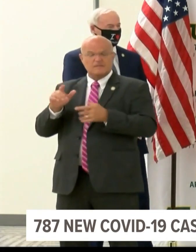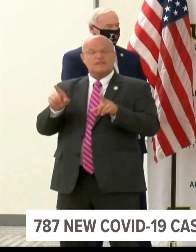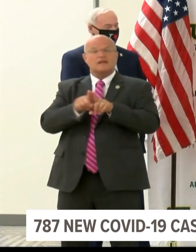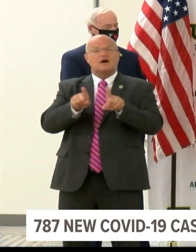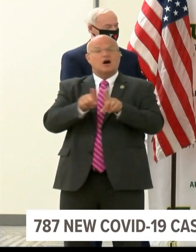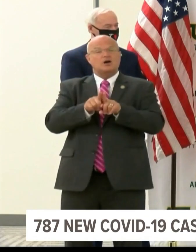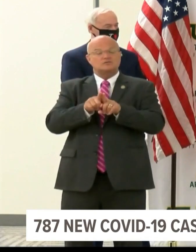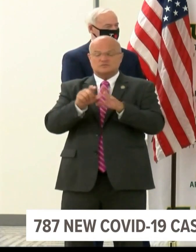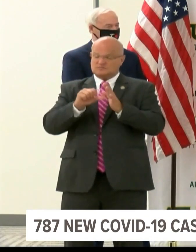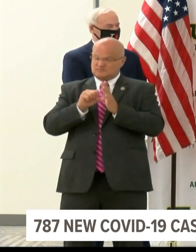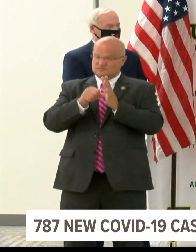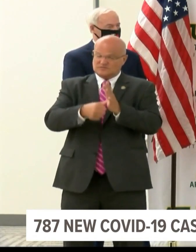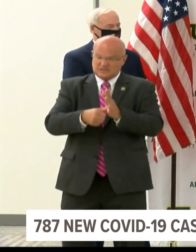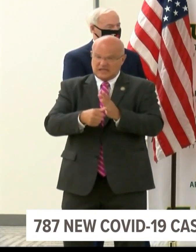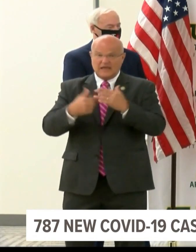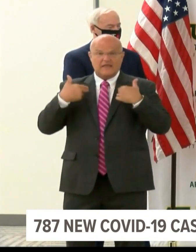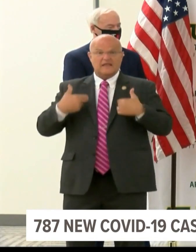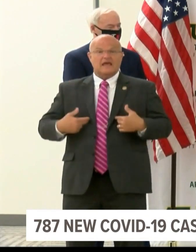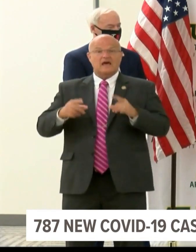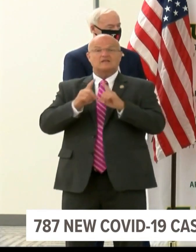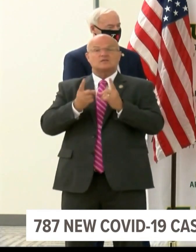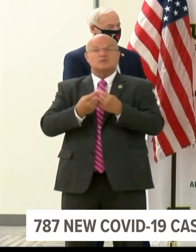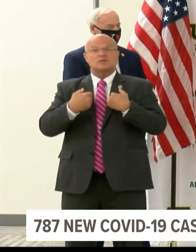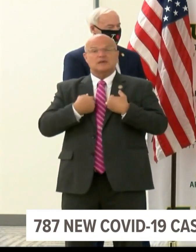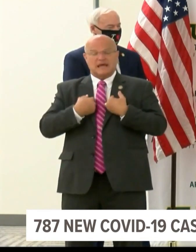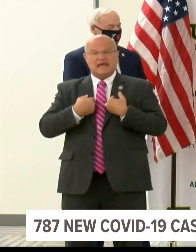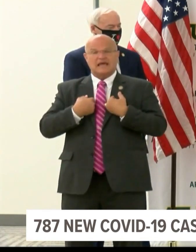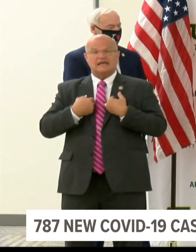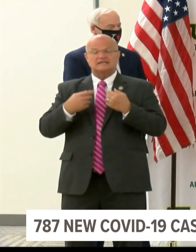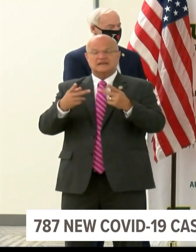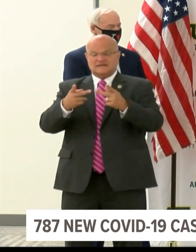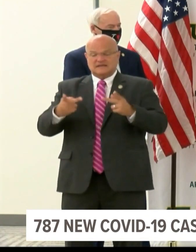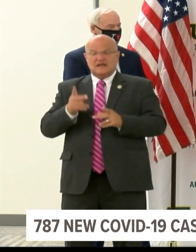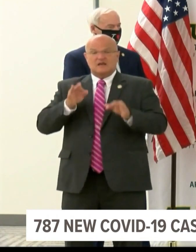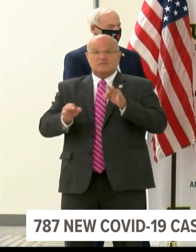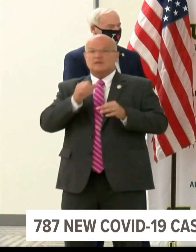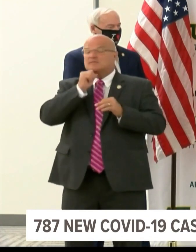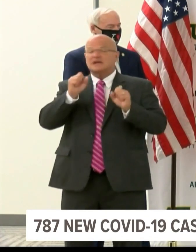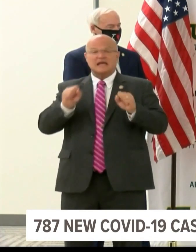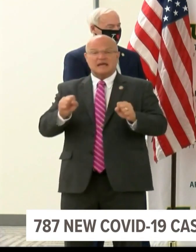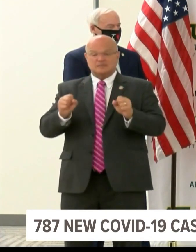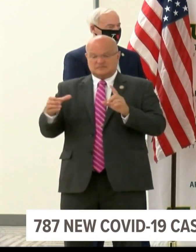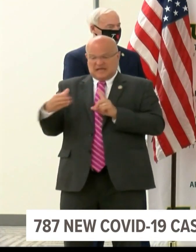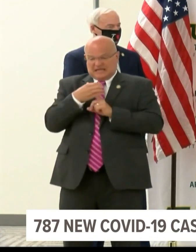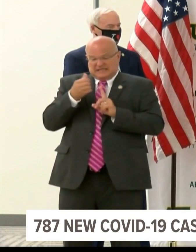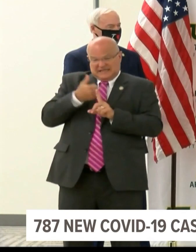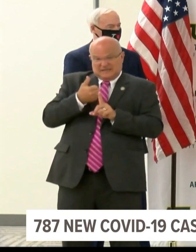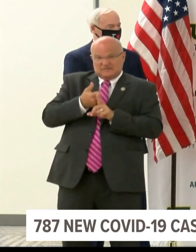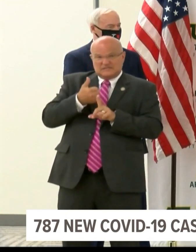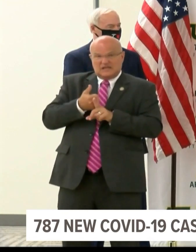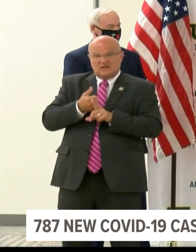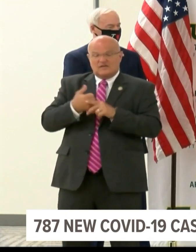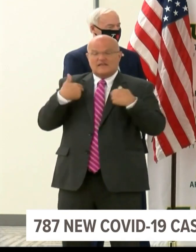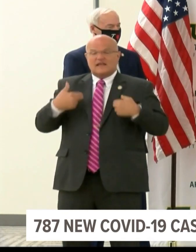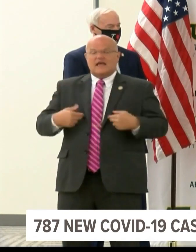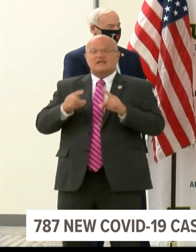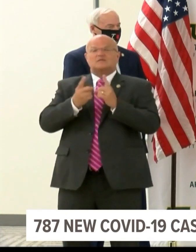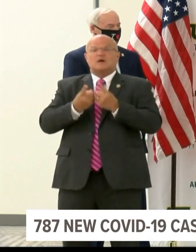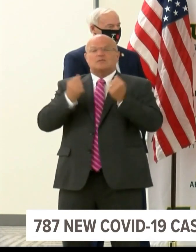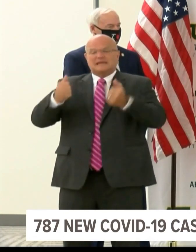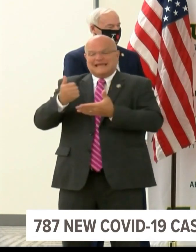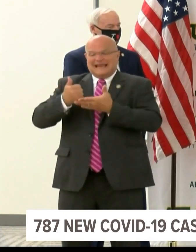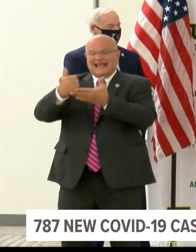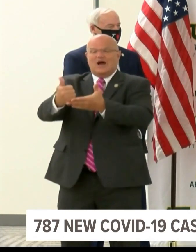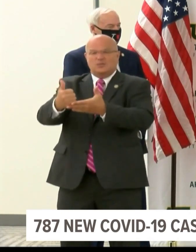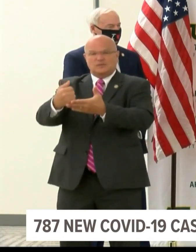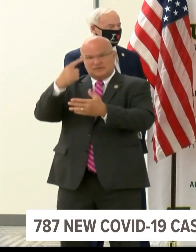also would like to add that the health department has facility that if people are not able to isolate or quarantine at home, we could help them,